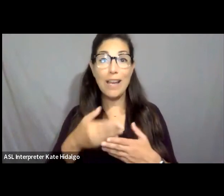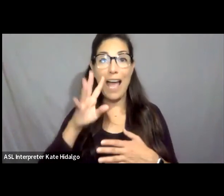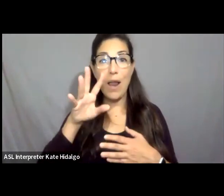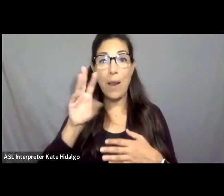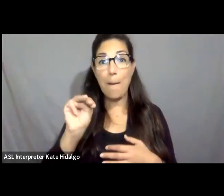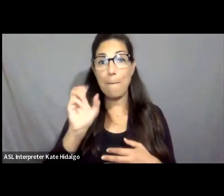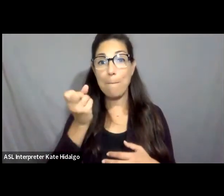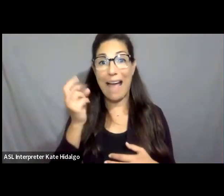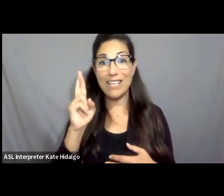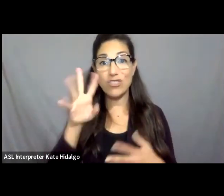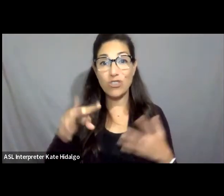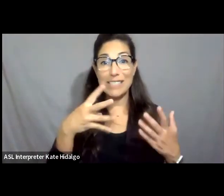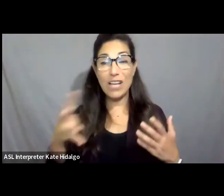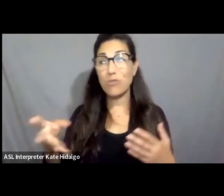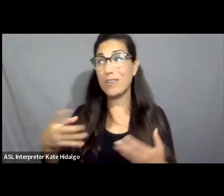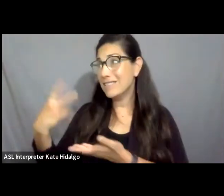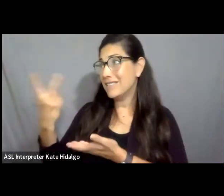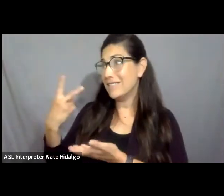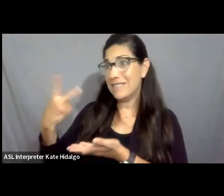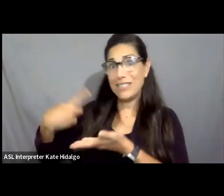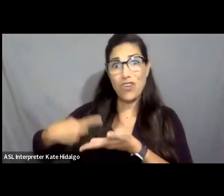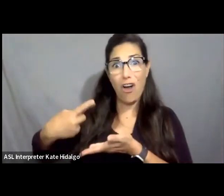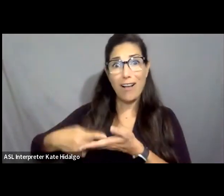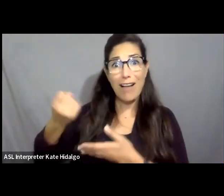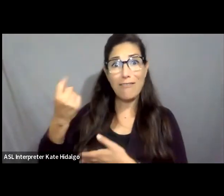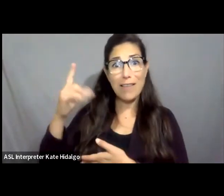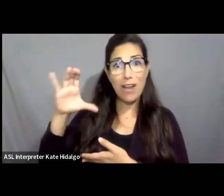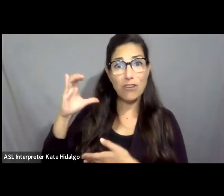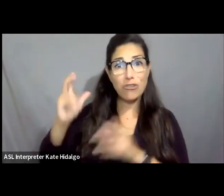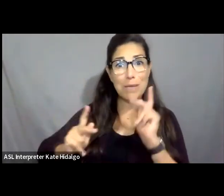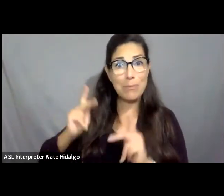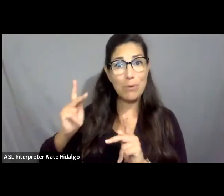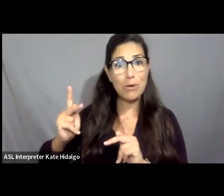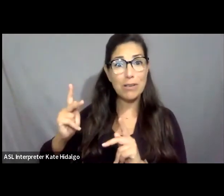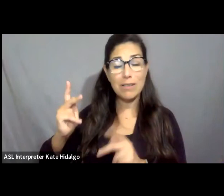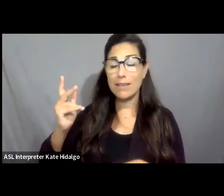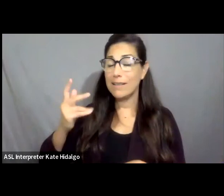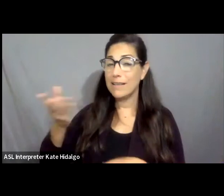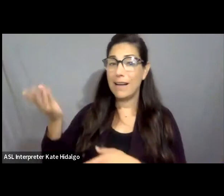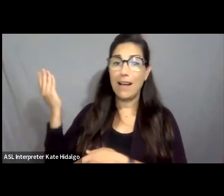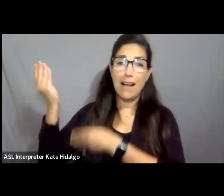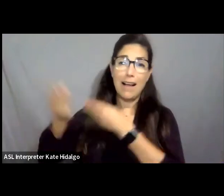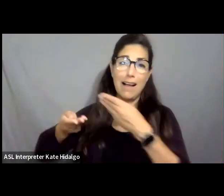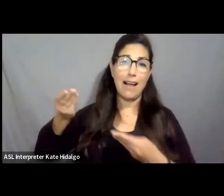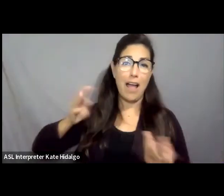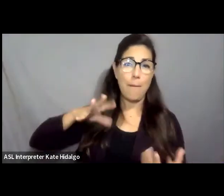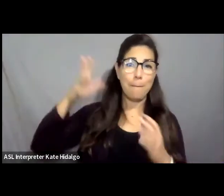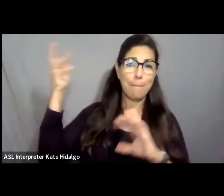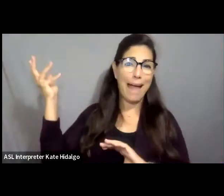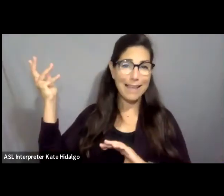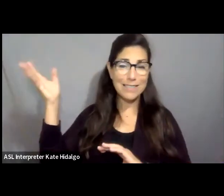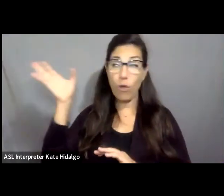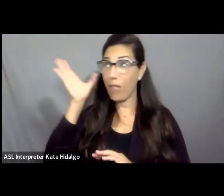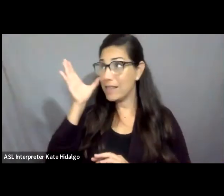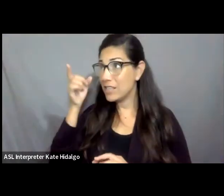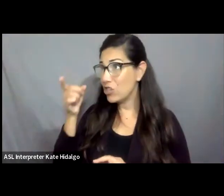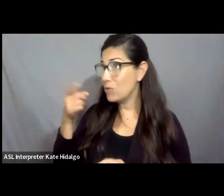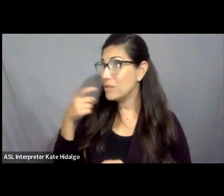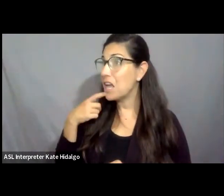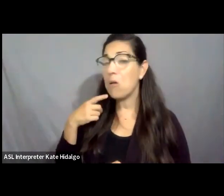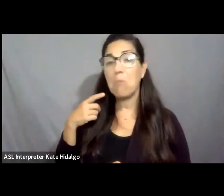talk to you? Because I've got 1,100 people and I inherited just a mess. So just listening to you saying you had